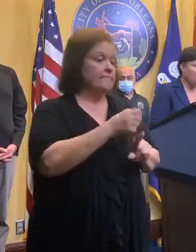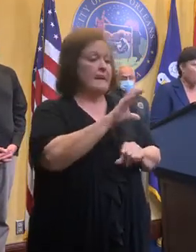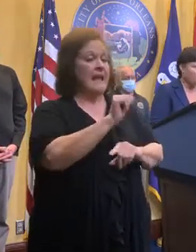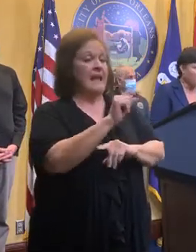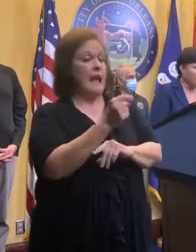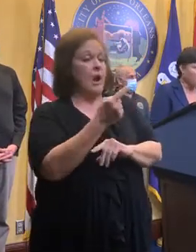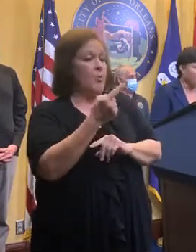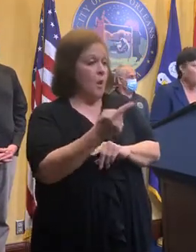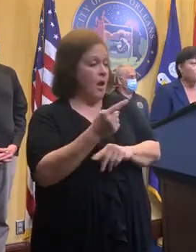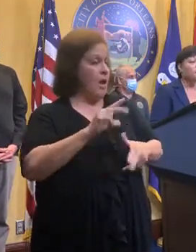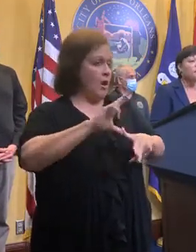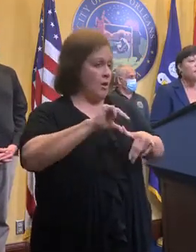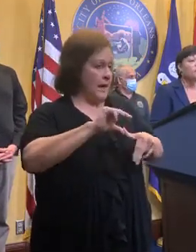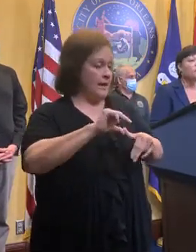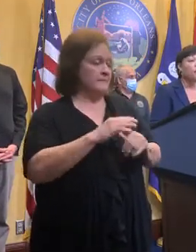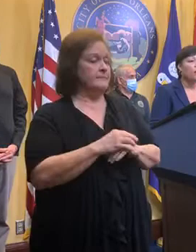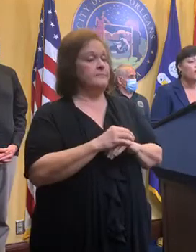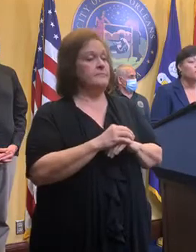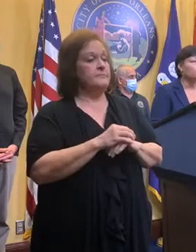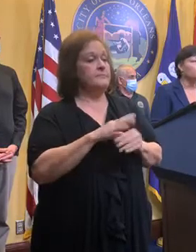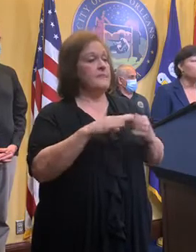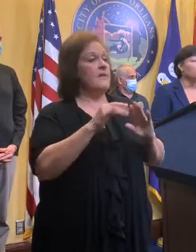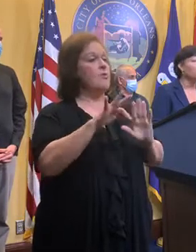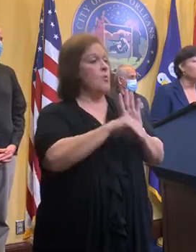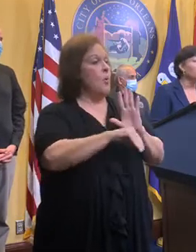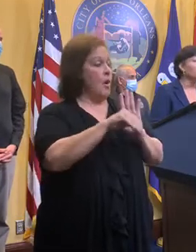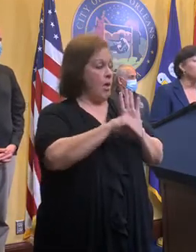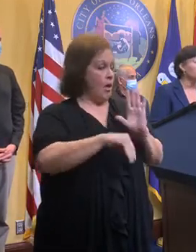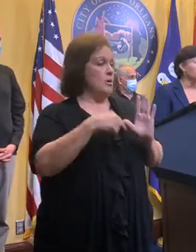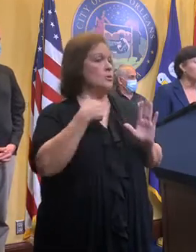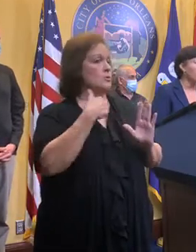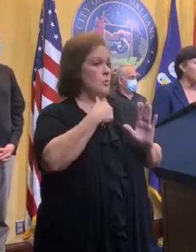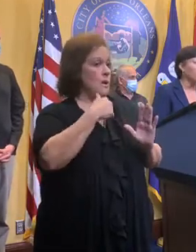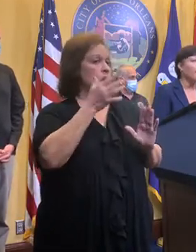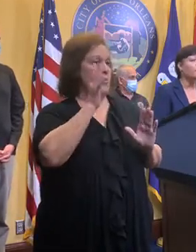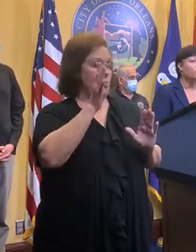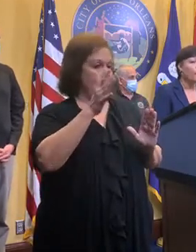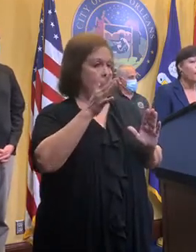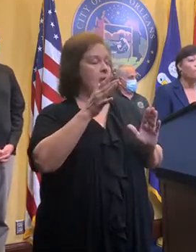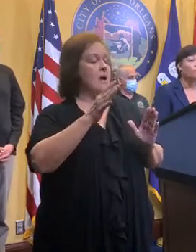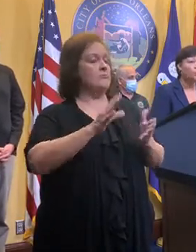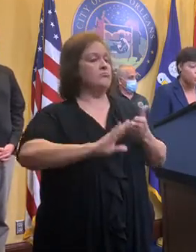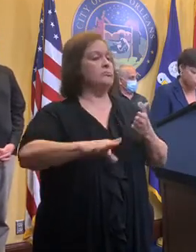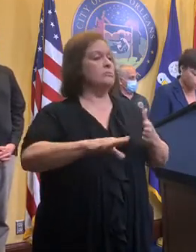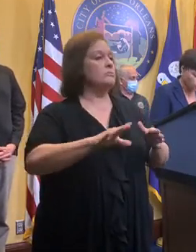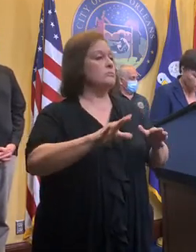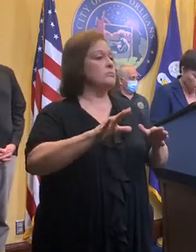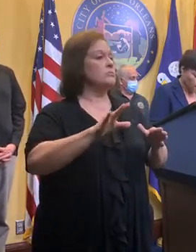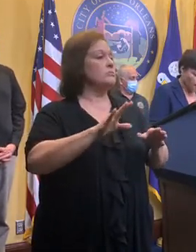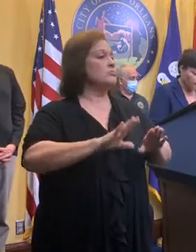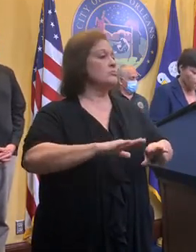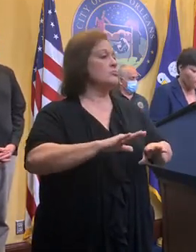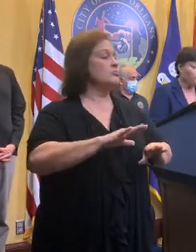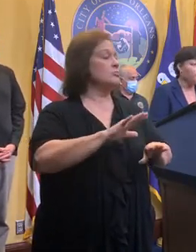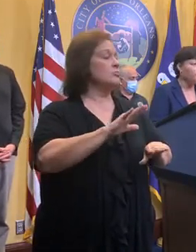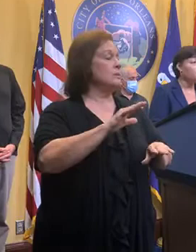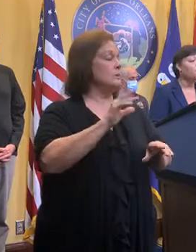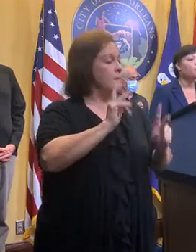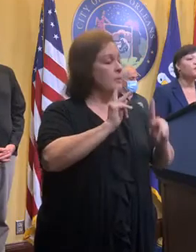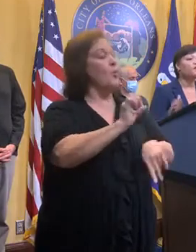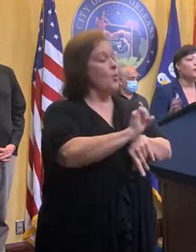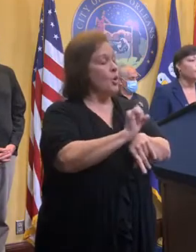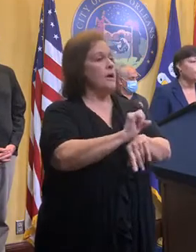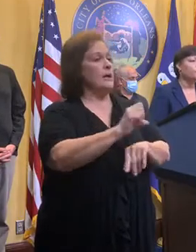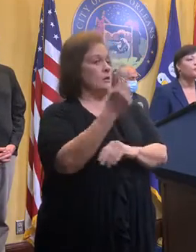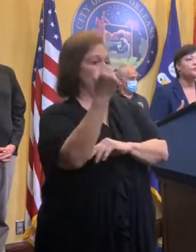1 hurricane. The city of New Orleans will do an early dismissal tomorrow at 12 noon. The storm appears to